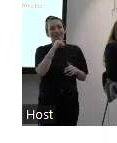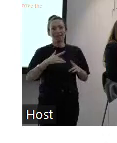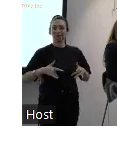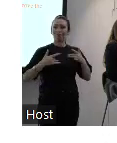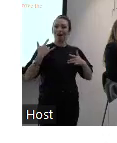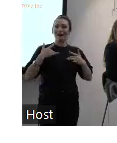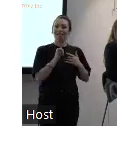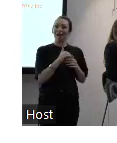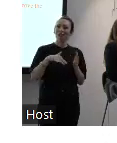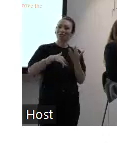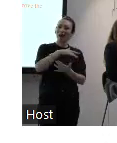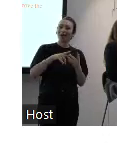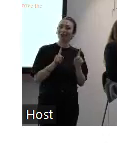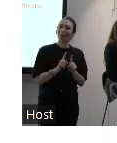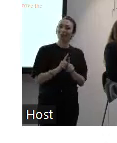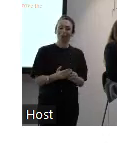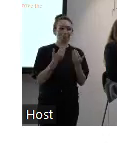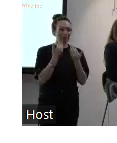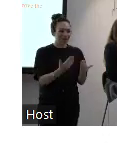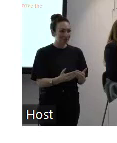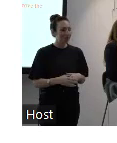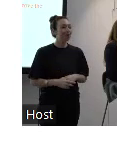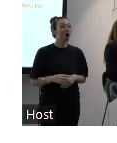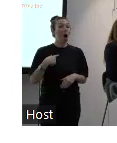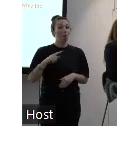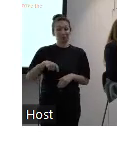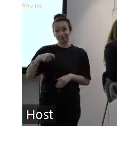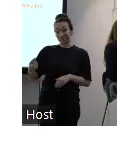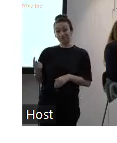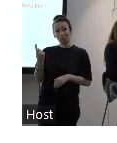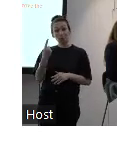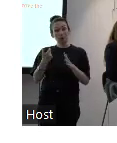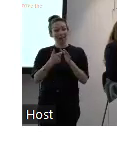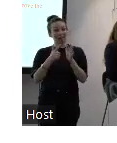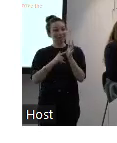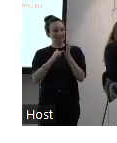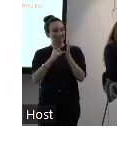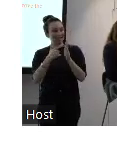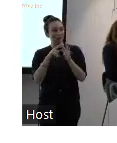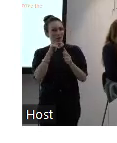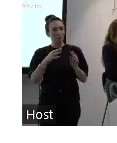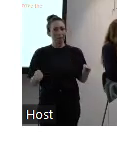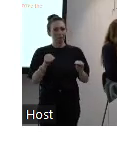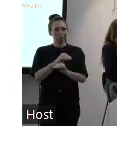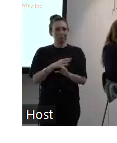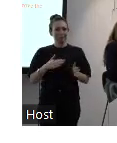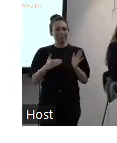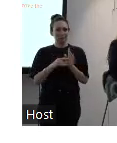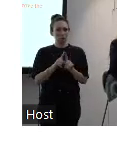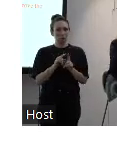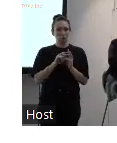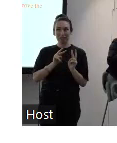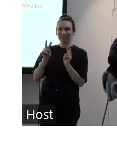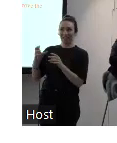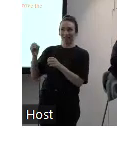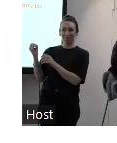society. Thank you so much. I'm going to hand over to my colleague Kelsie, and we're just going to switch seats as well so she can see the